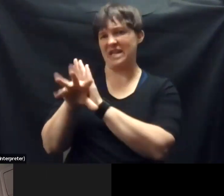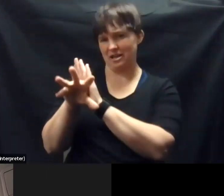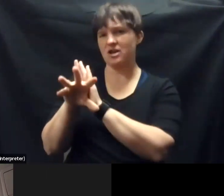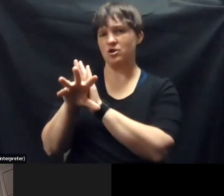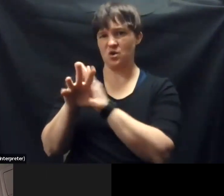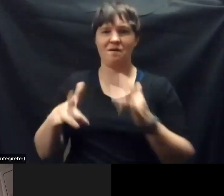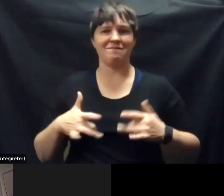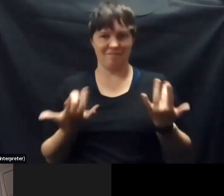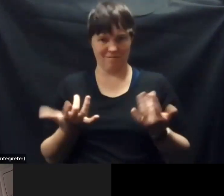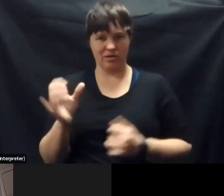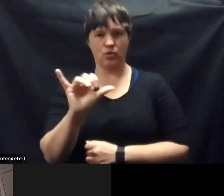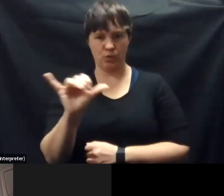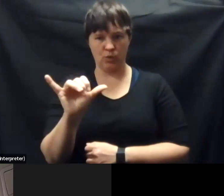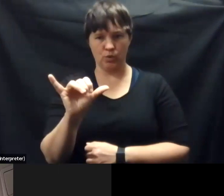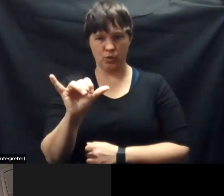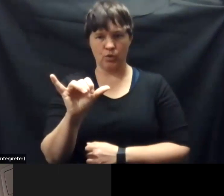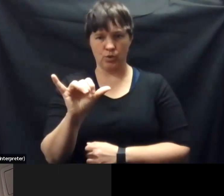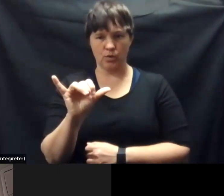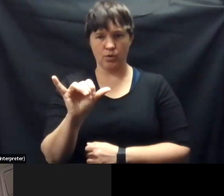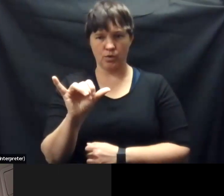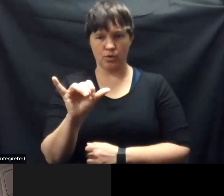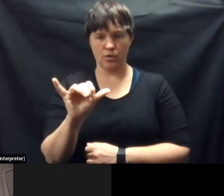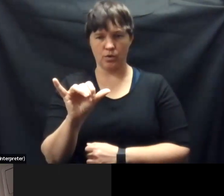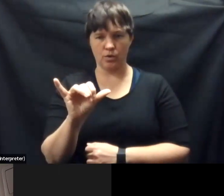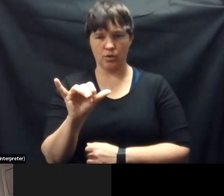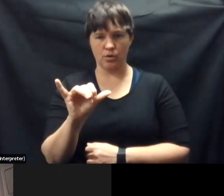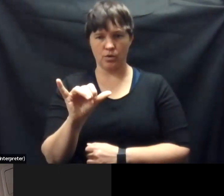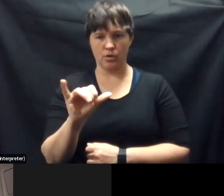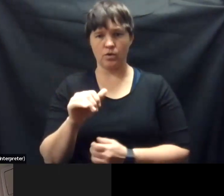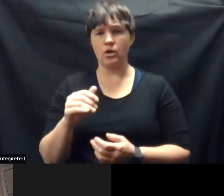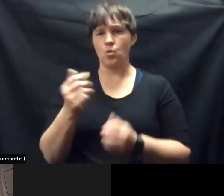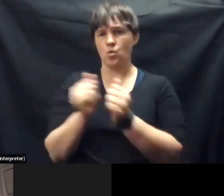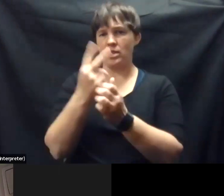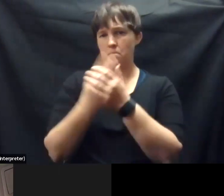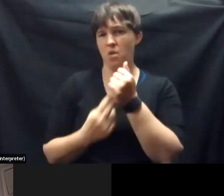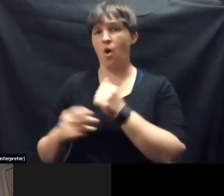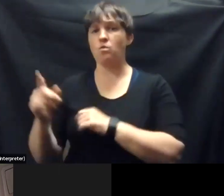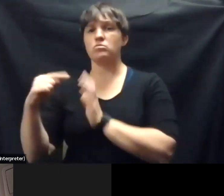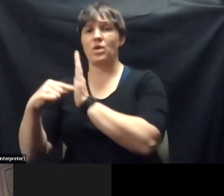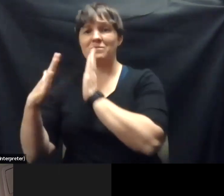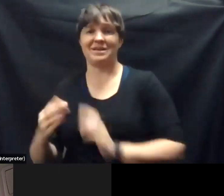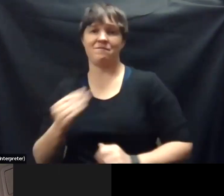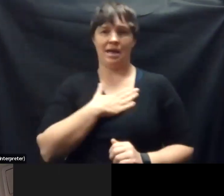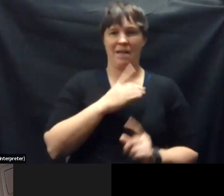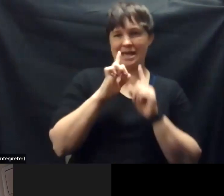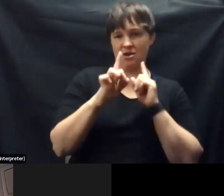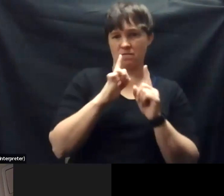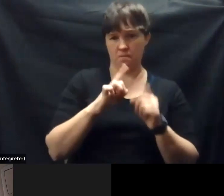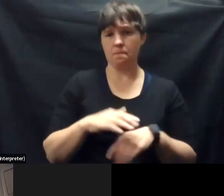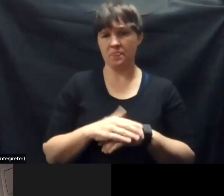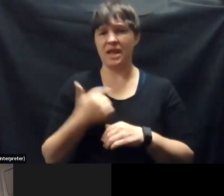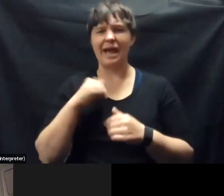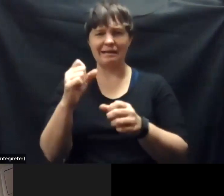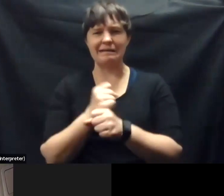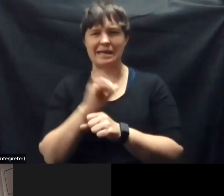the event, both with Representative Grassley's interview and my interview. So, Brooke, I can get that link for that